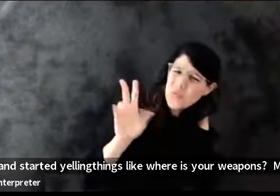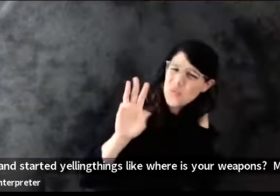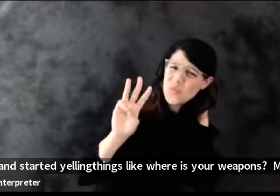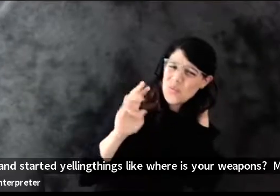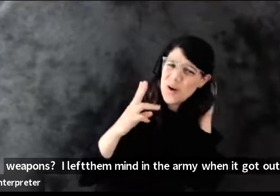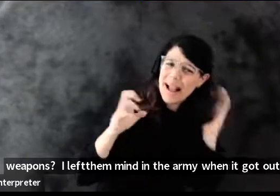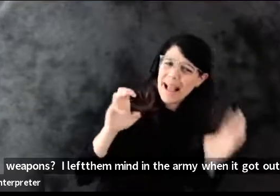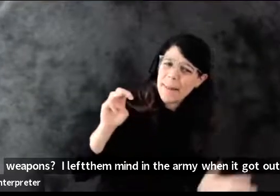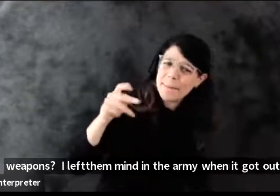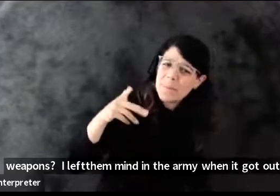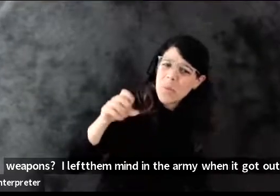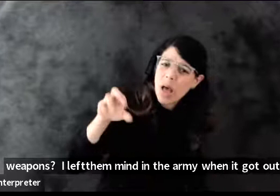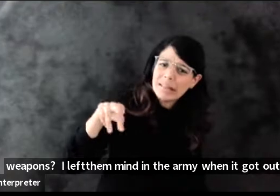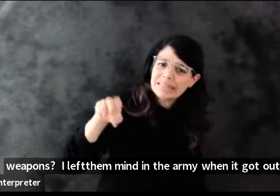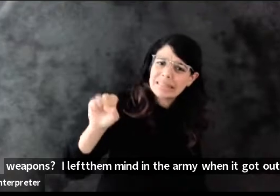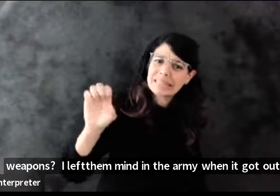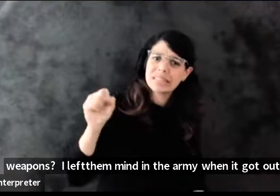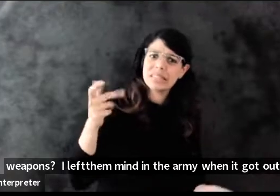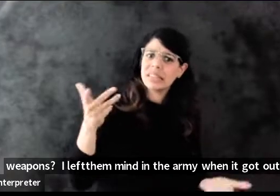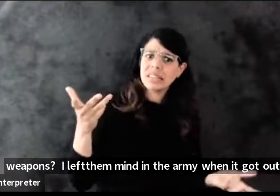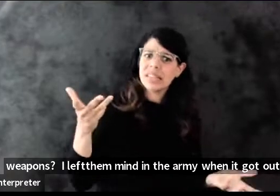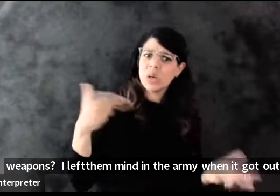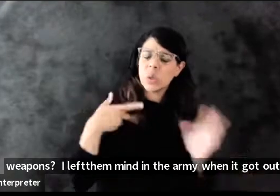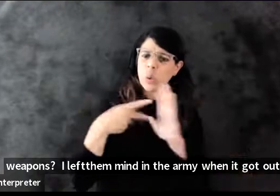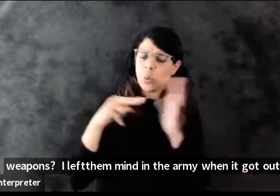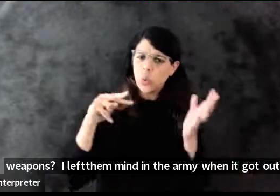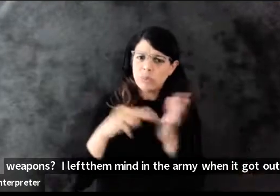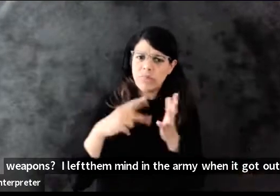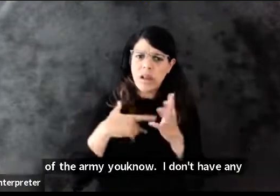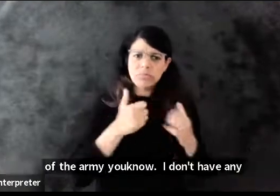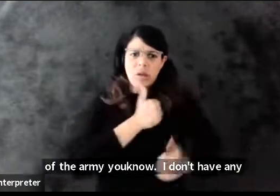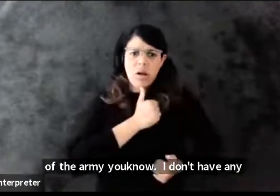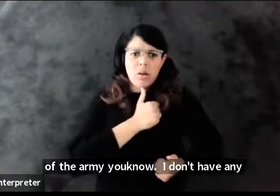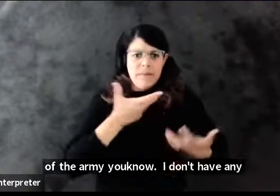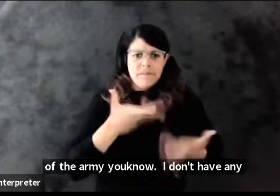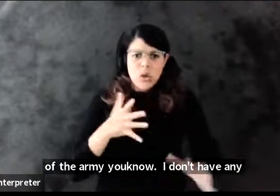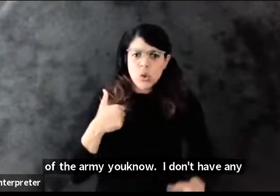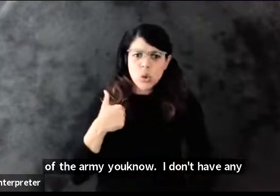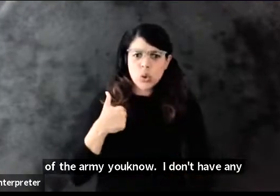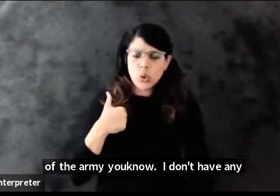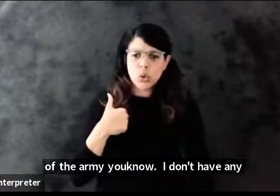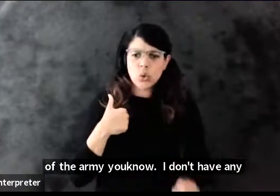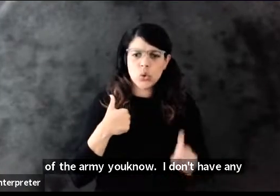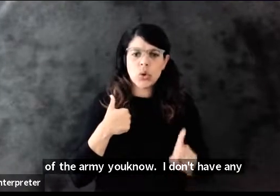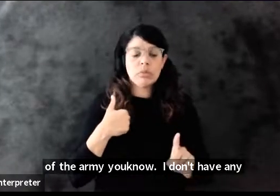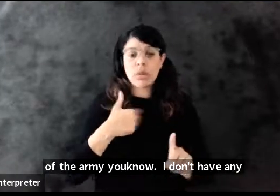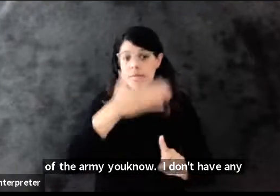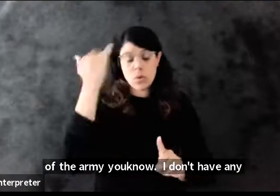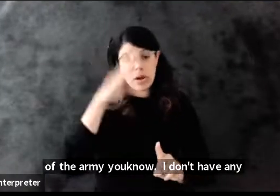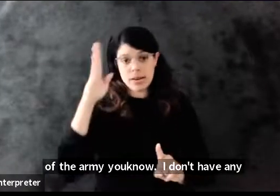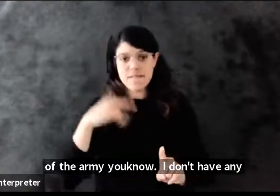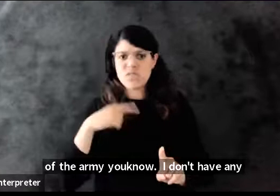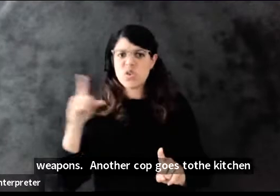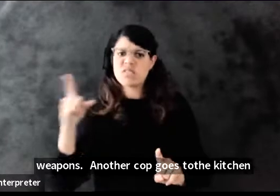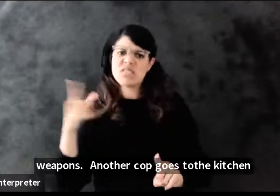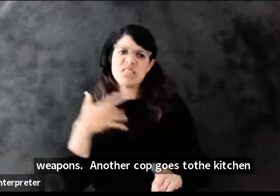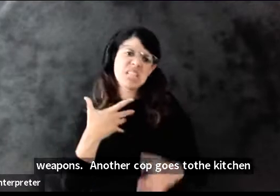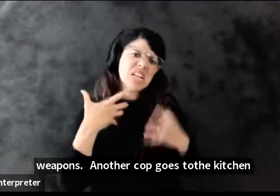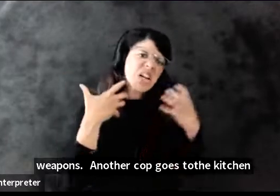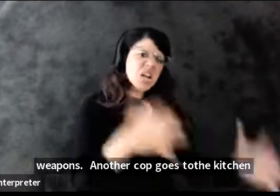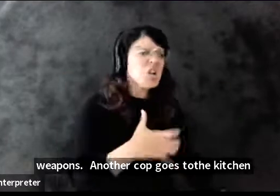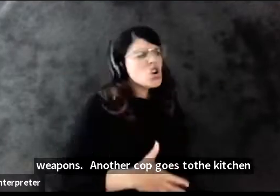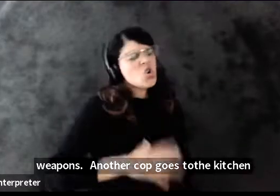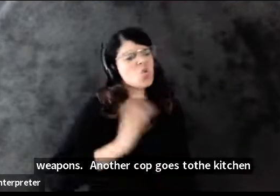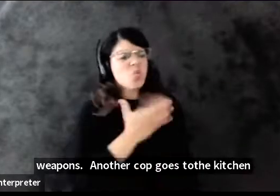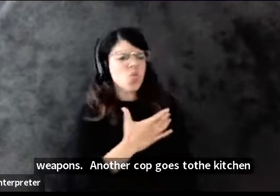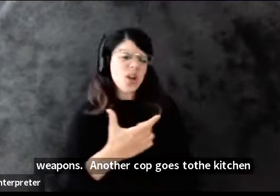And so then another cop goes to the kitchen. I'll never forget. He yells out, hey man, we got a goddamn communist,